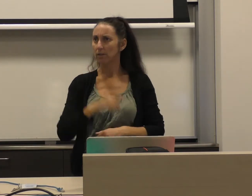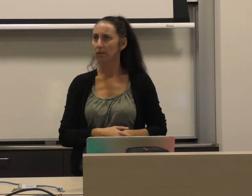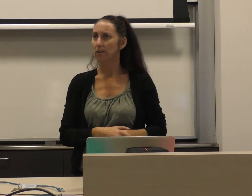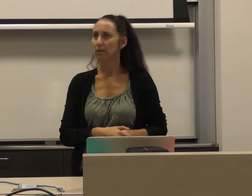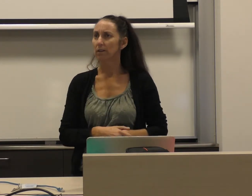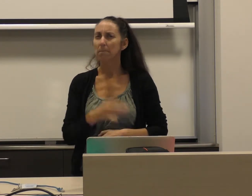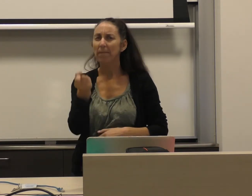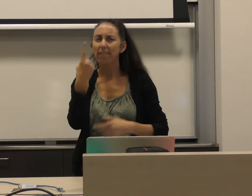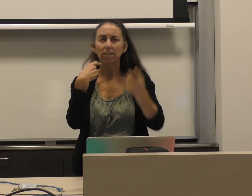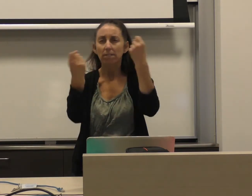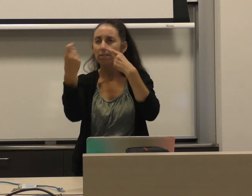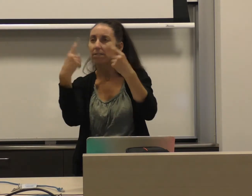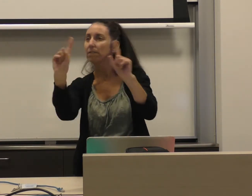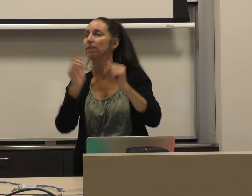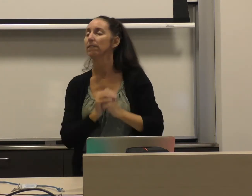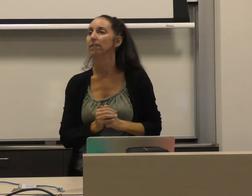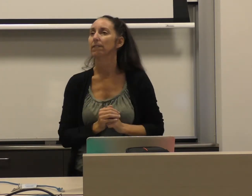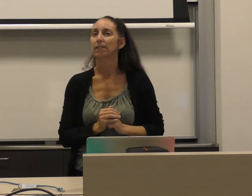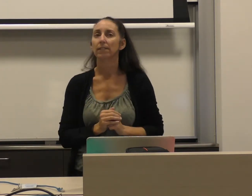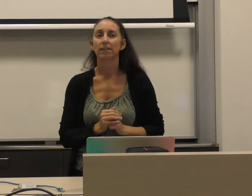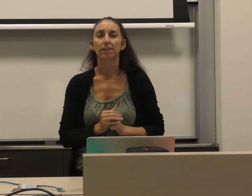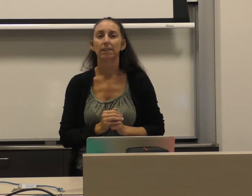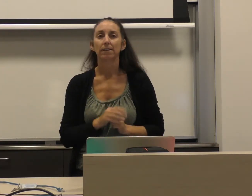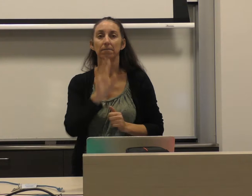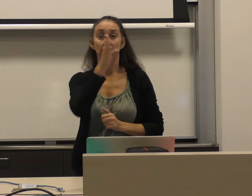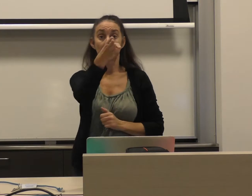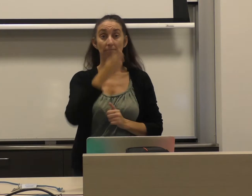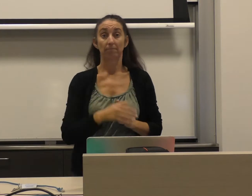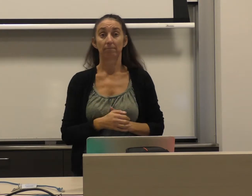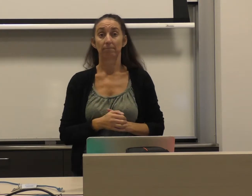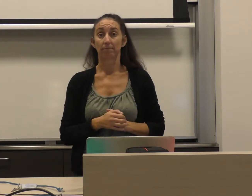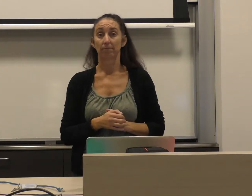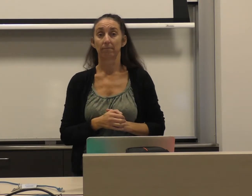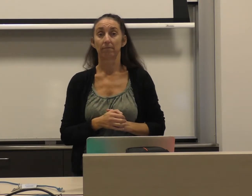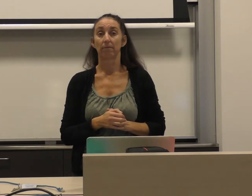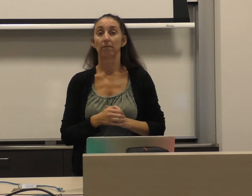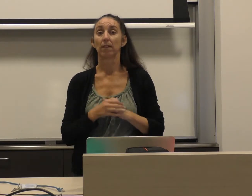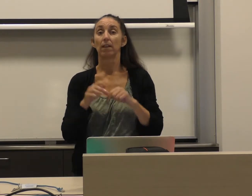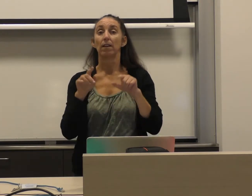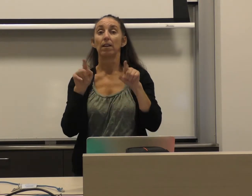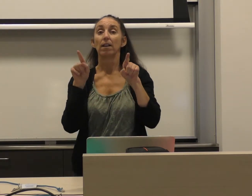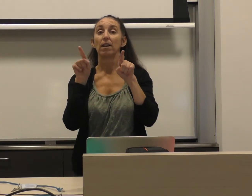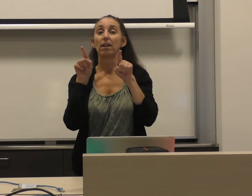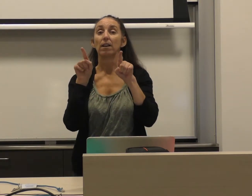So, anyone can get some ideas from you about what non-manual features are?